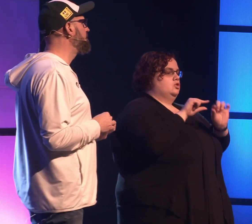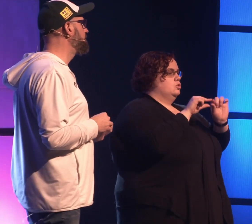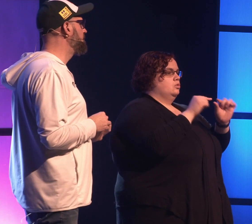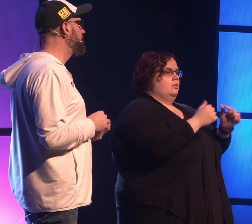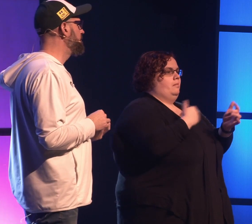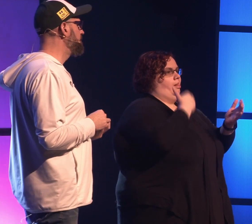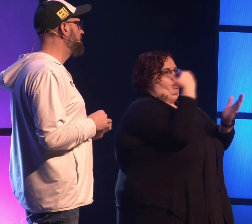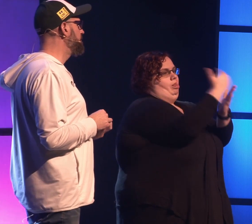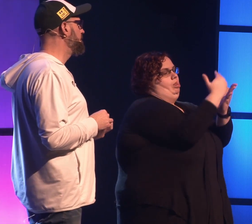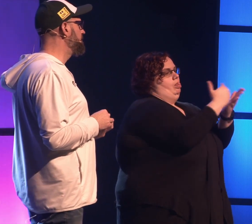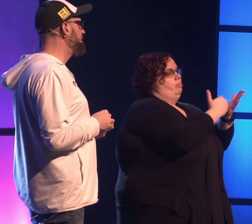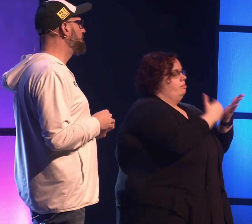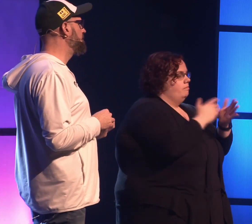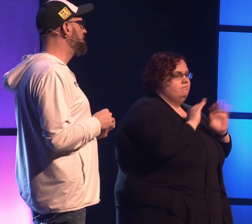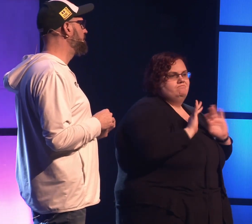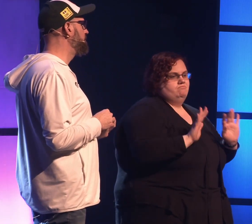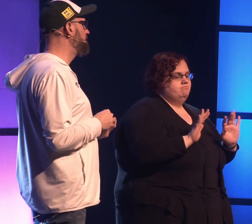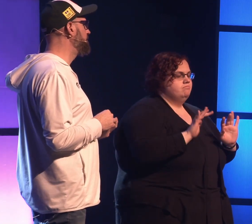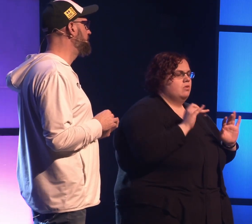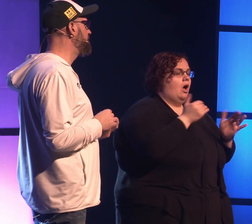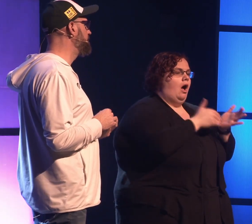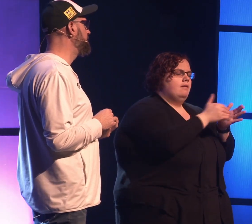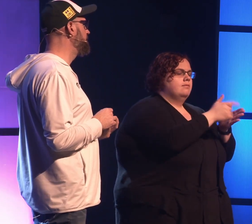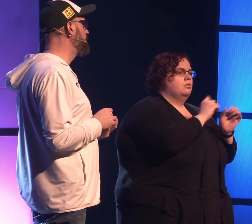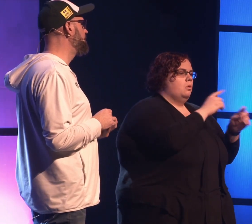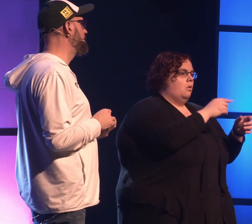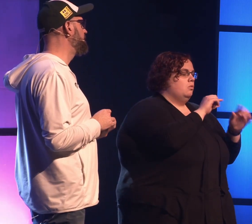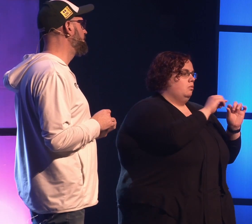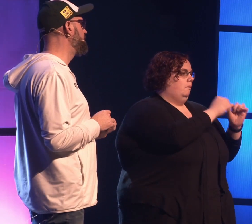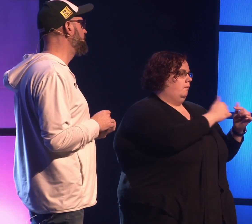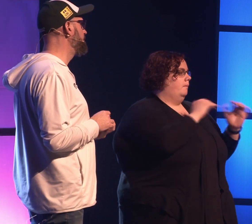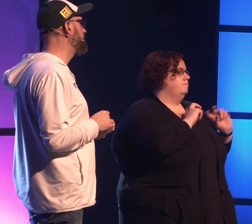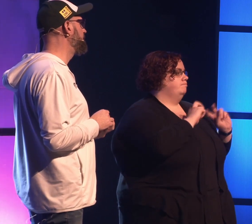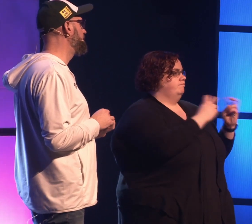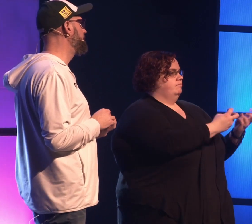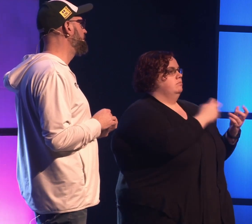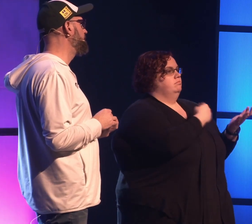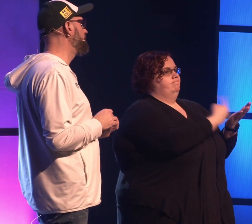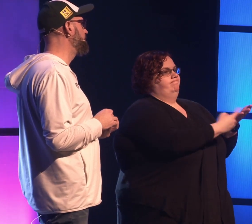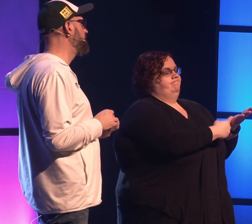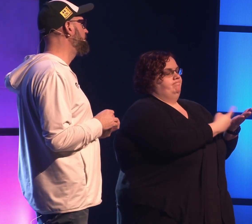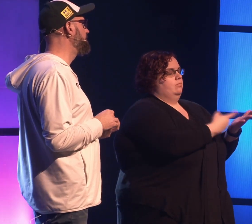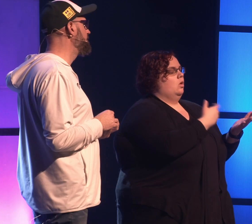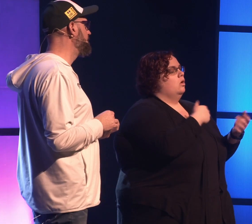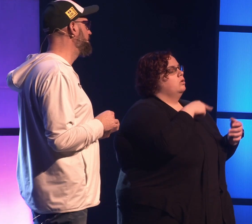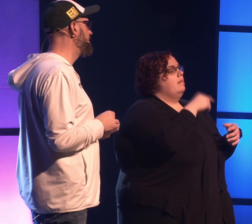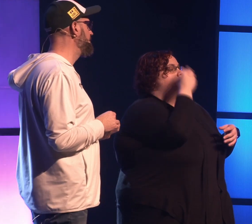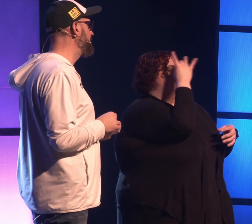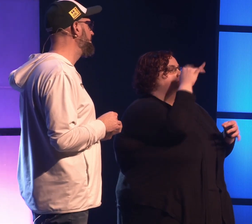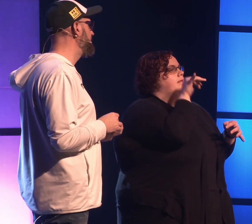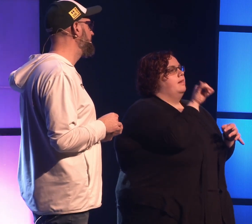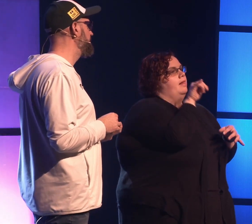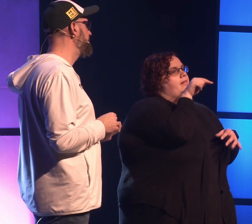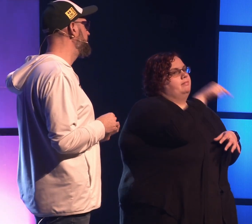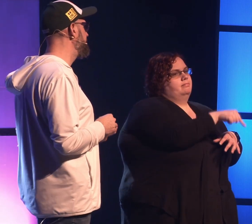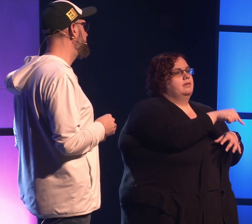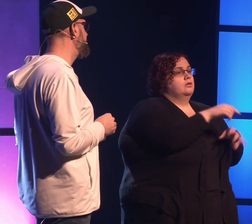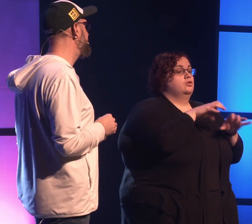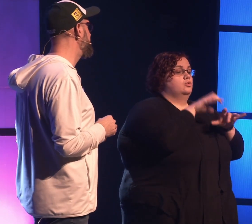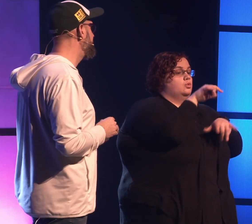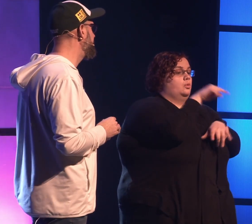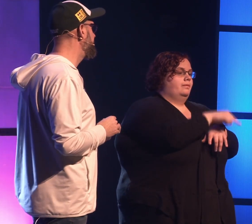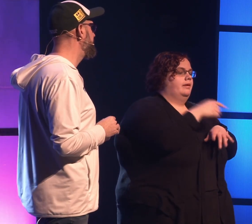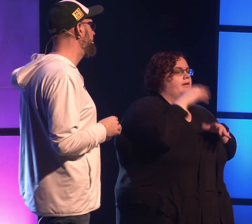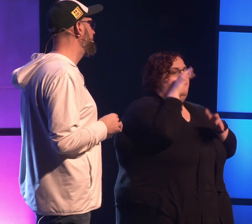an agenda. You often go to a group and you already know when you kind of walk in there that they're going to tell you, well, think like this and do this